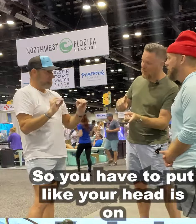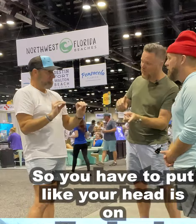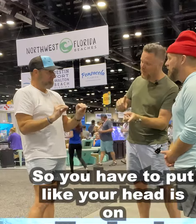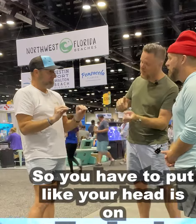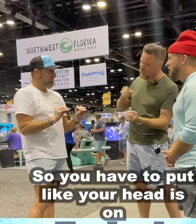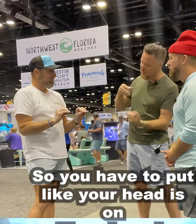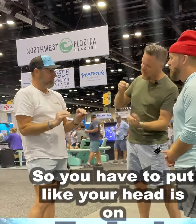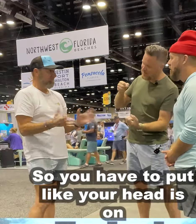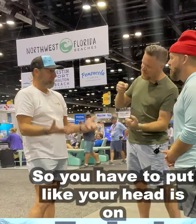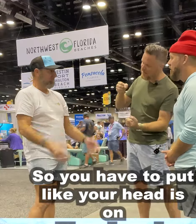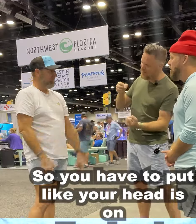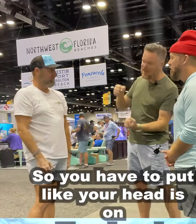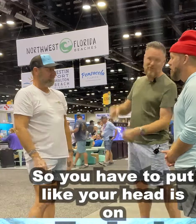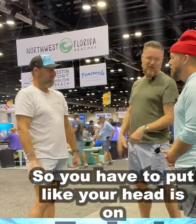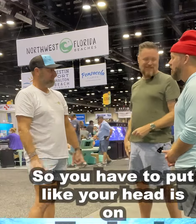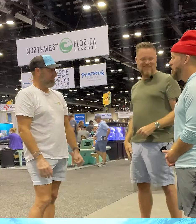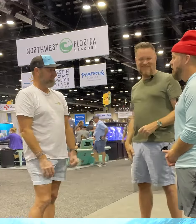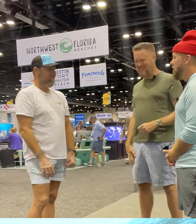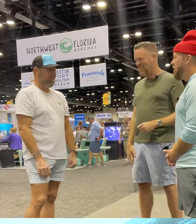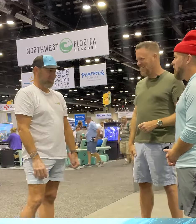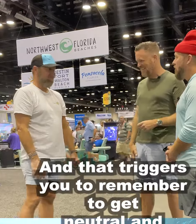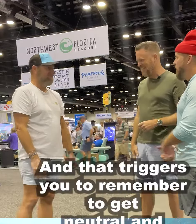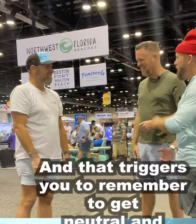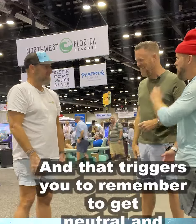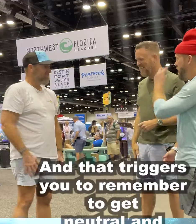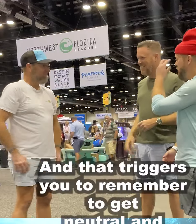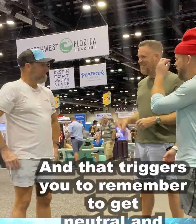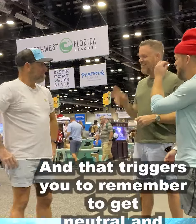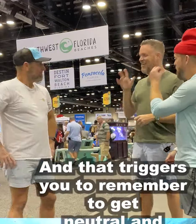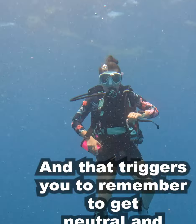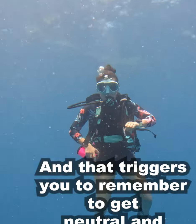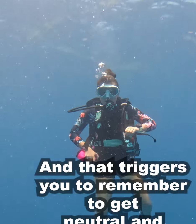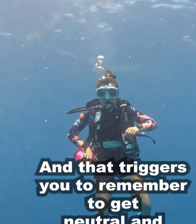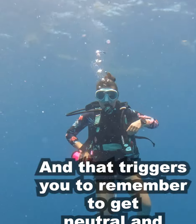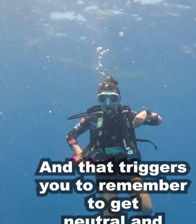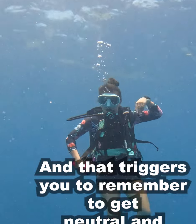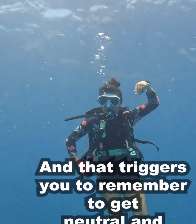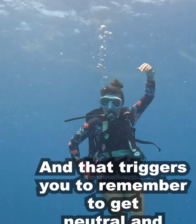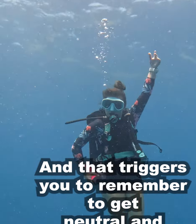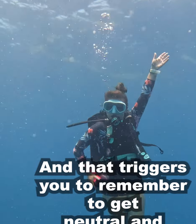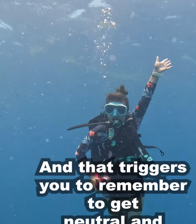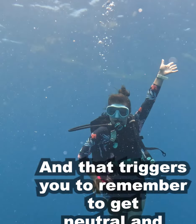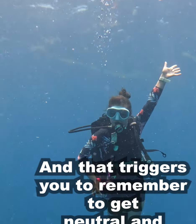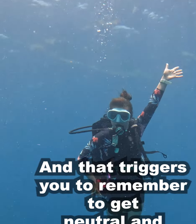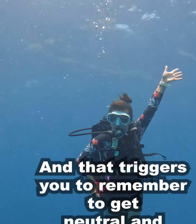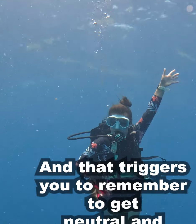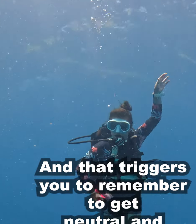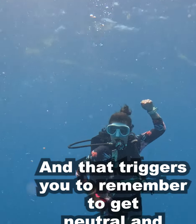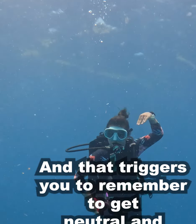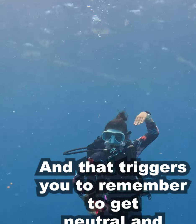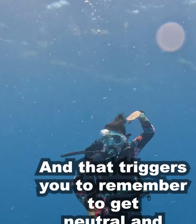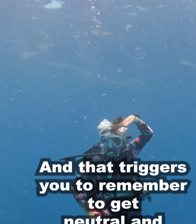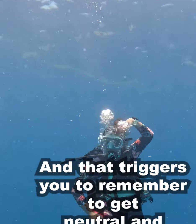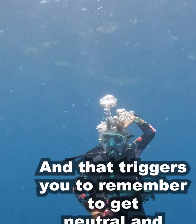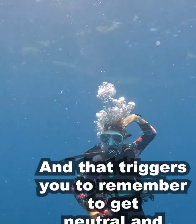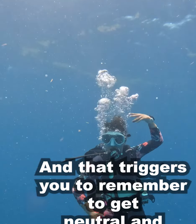pillow down here and sign sideways. And that triggers you to remember to get neutral and maintain neutral buoyancy.